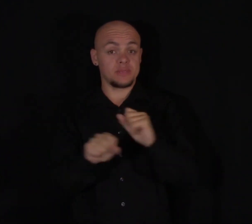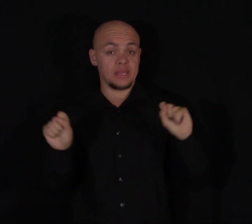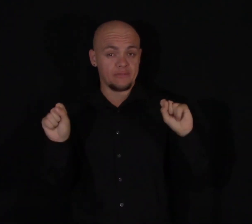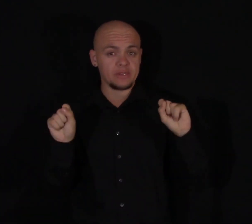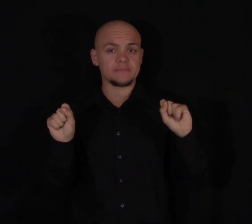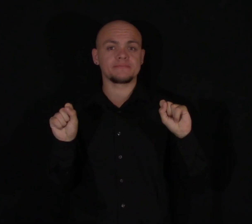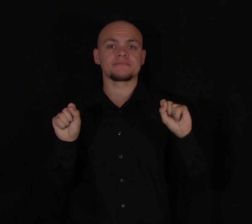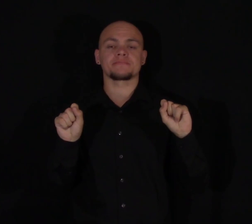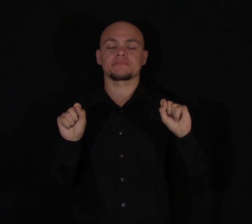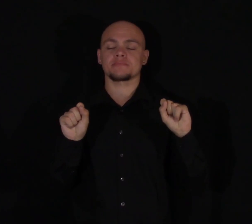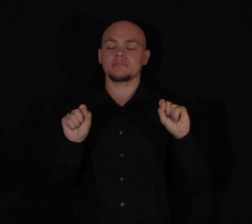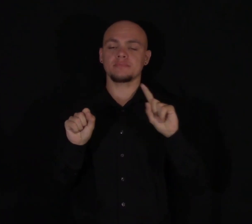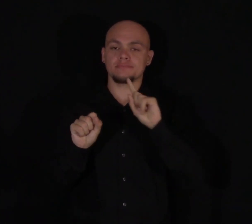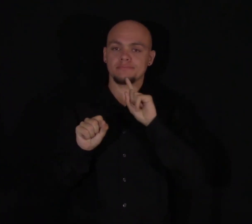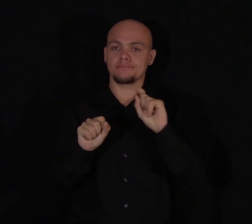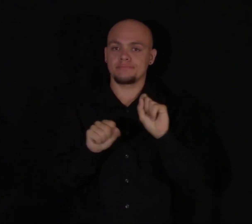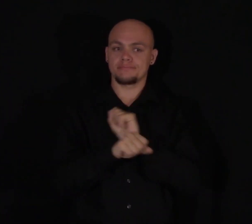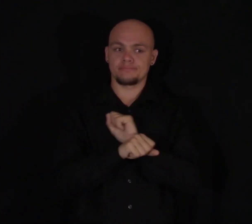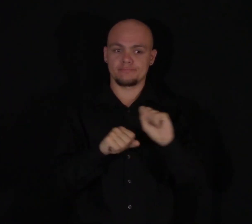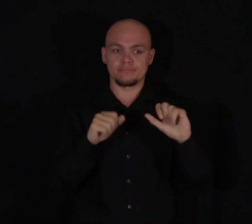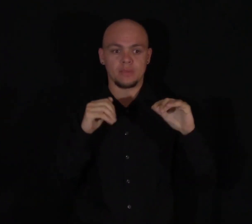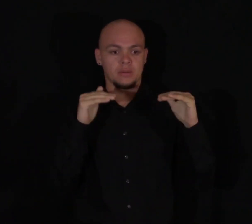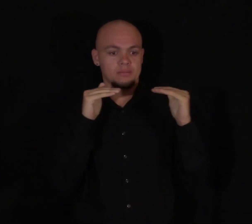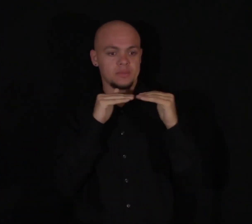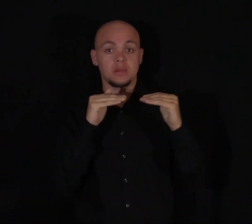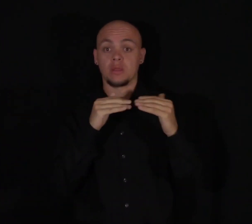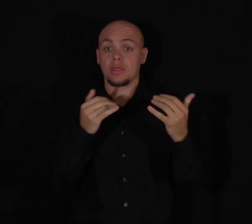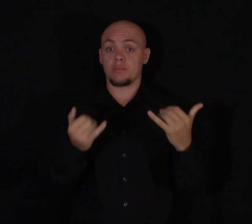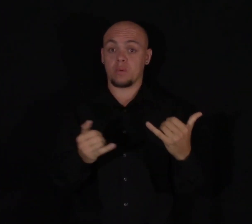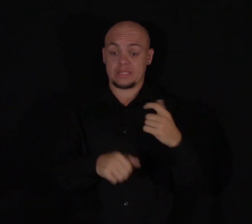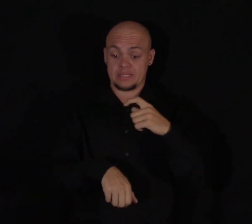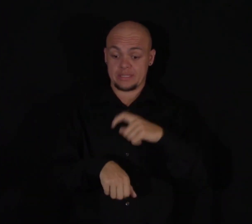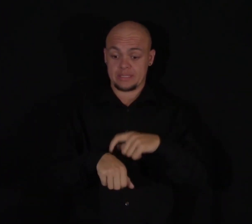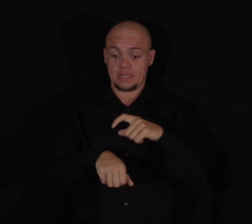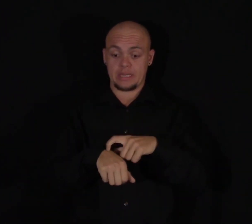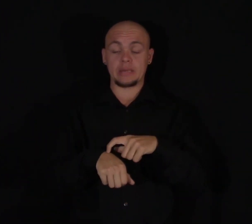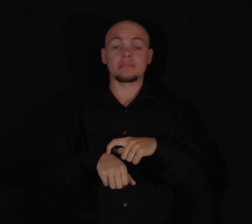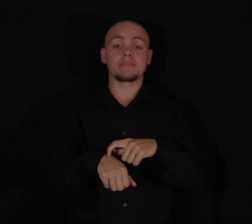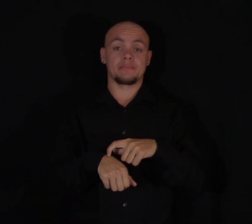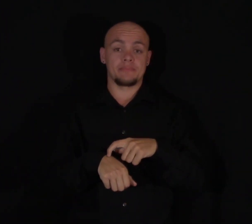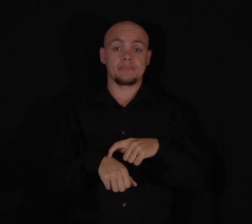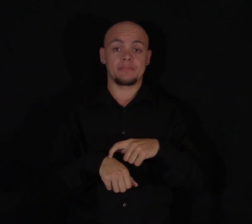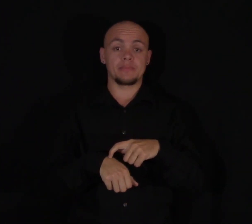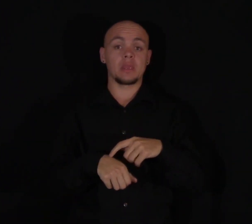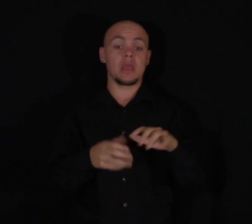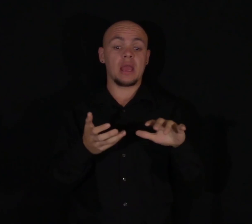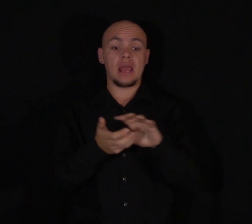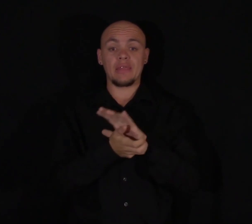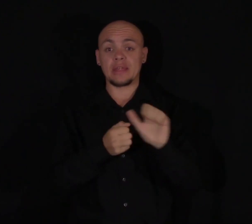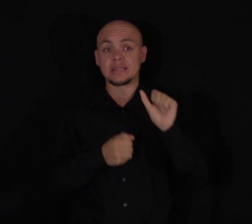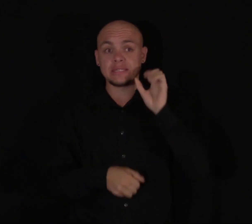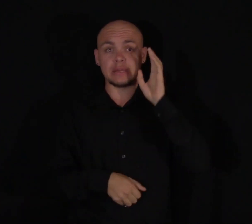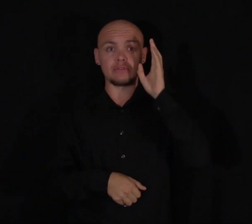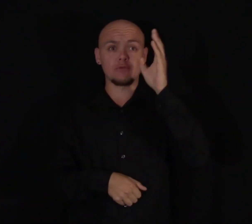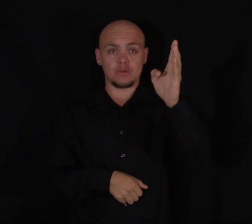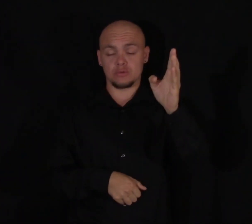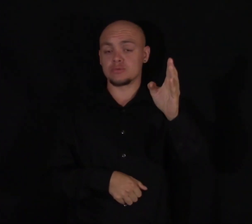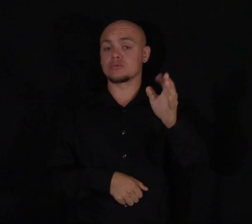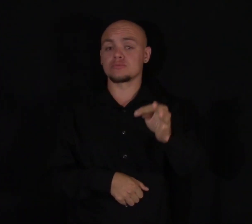a truce was established between the present hour and the irresistible disastrous future, imparted to me a kind